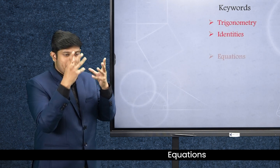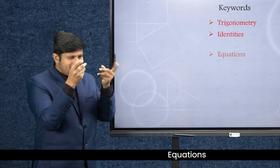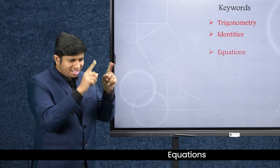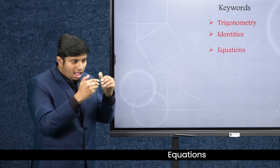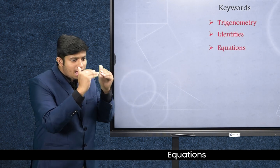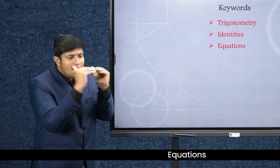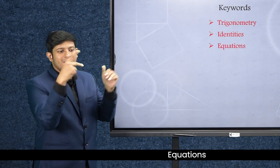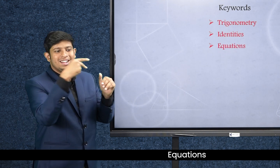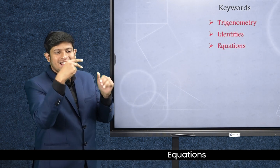equations,